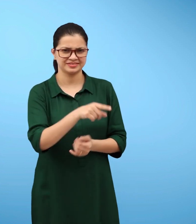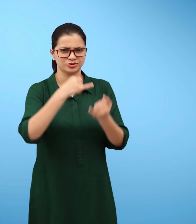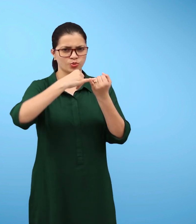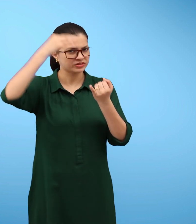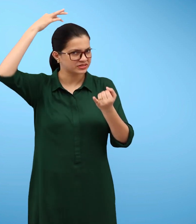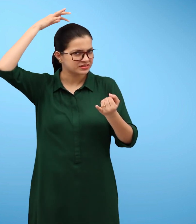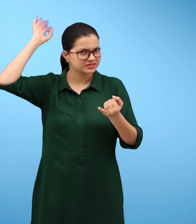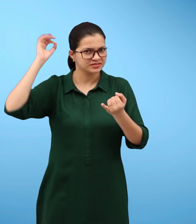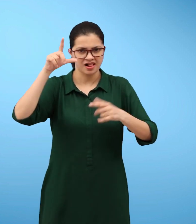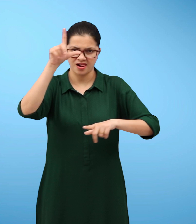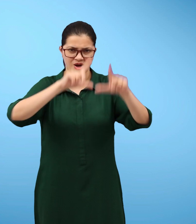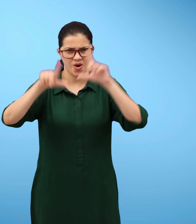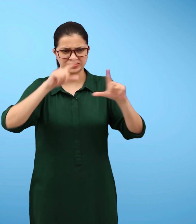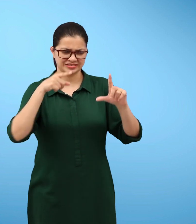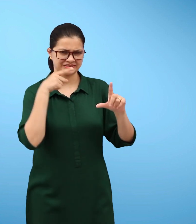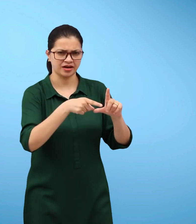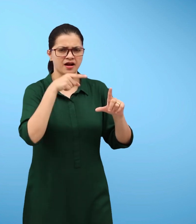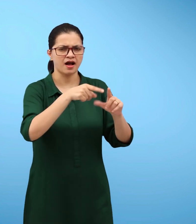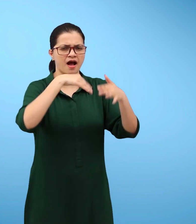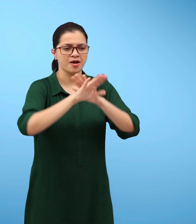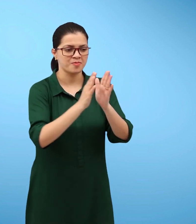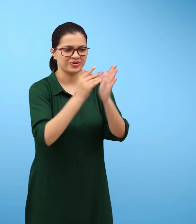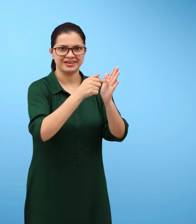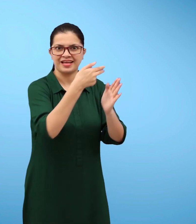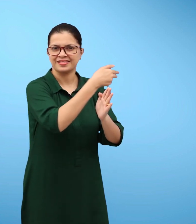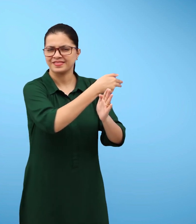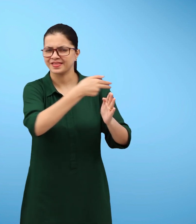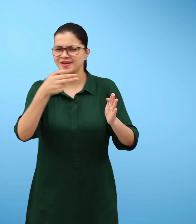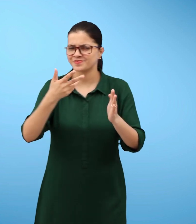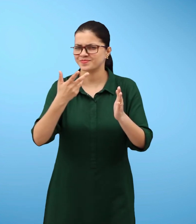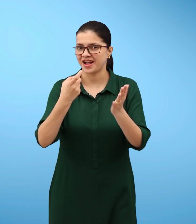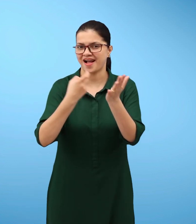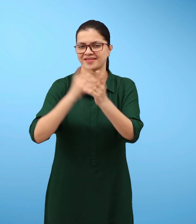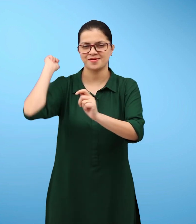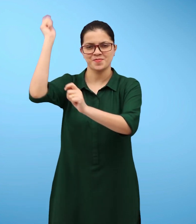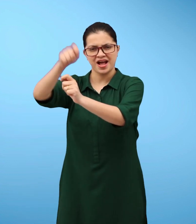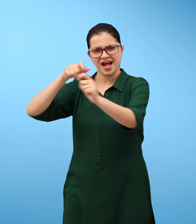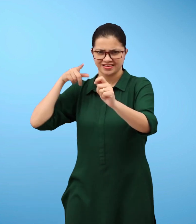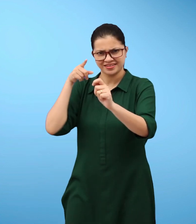Fill in the blank is recognized as the author of the Sanskrit Ramayana.